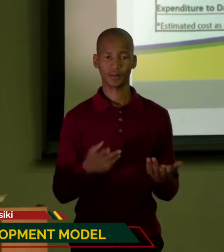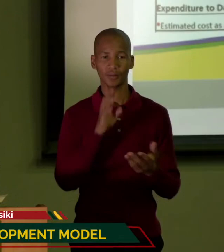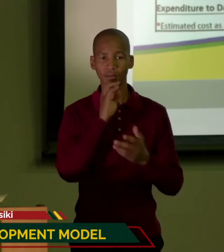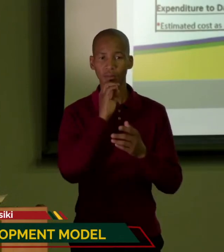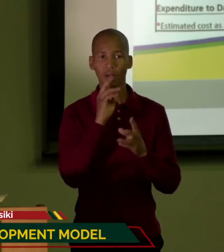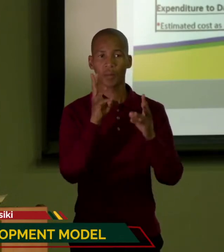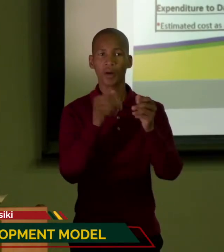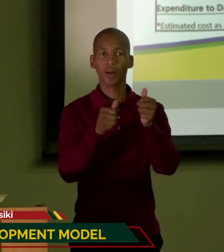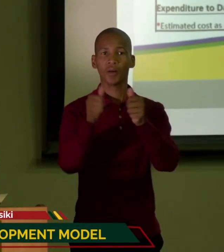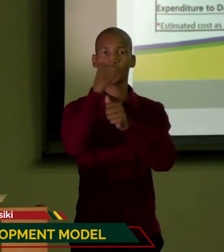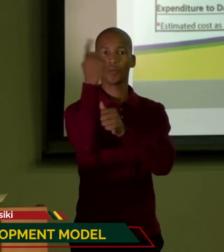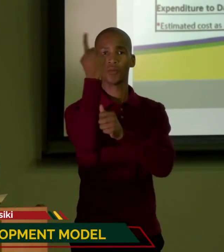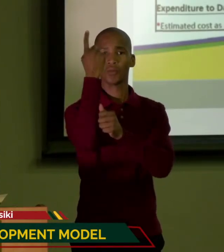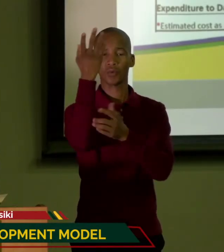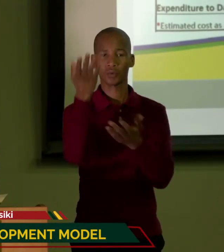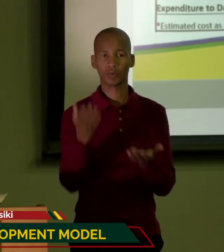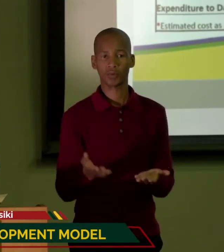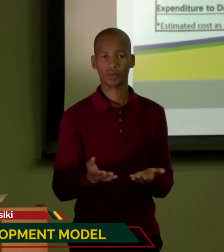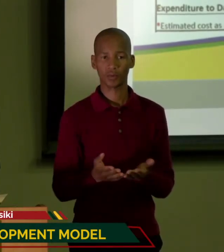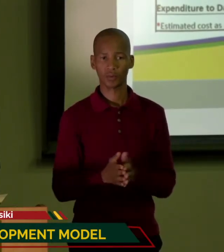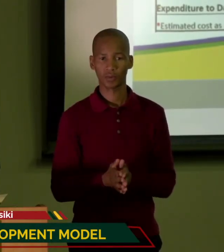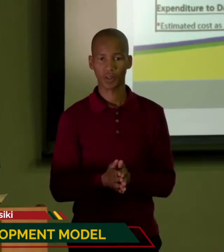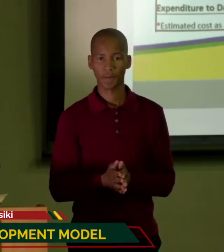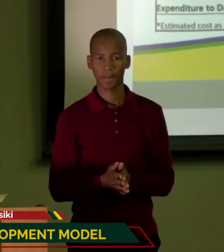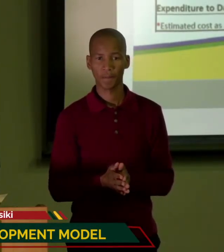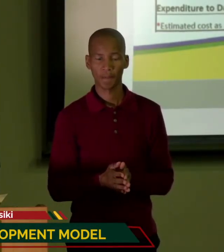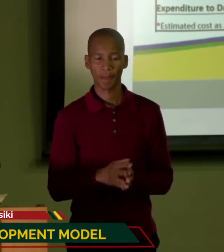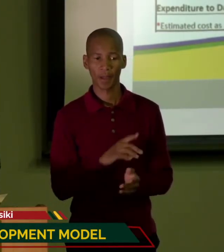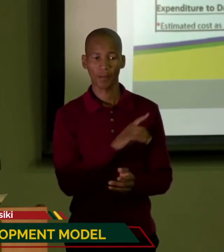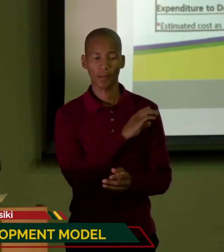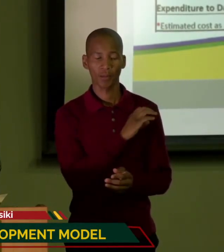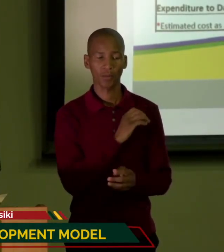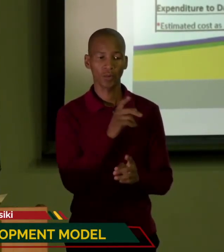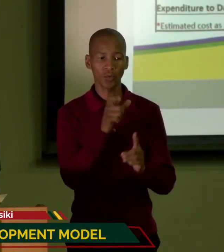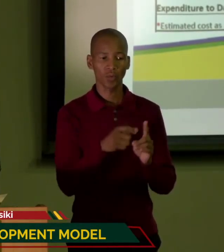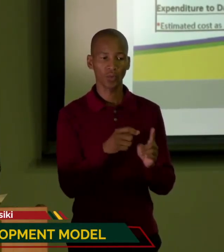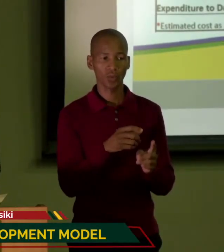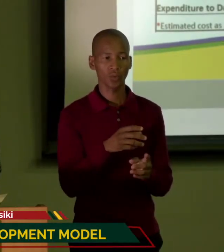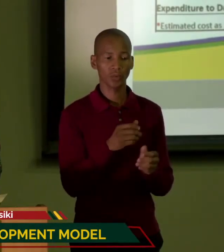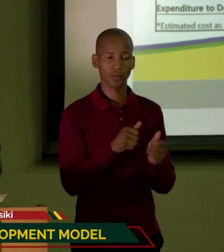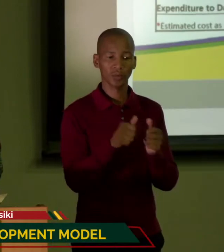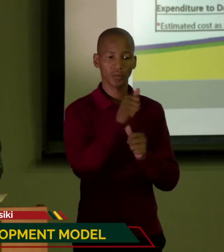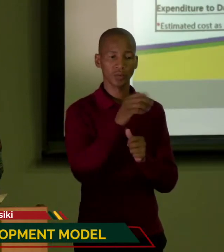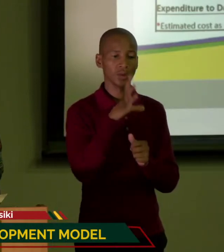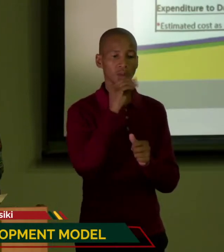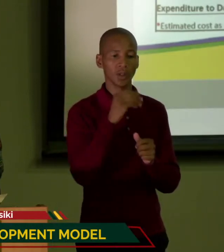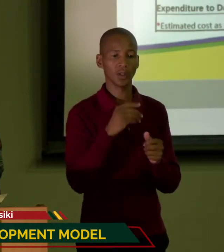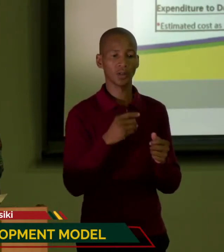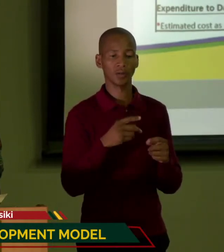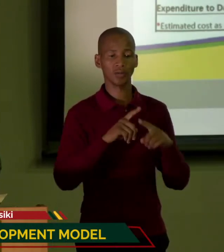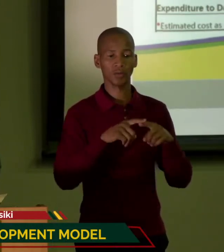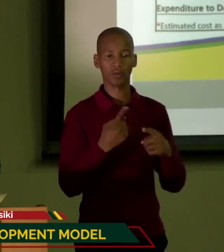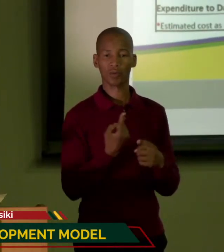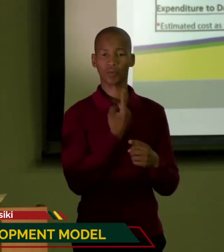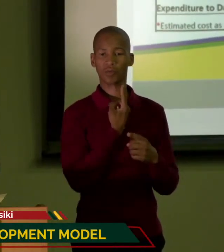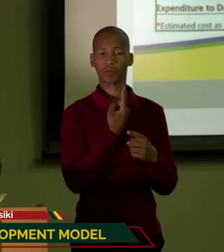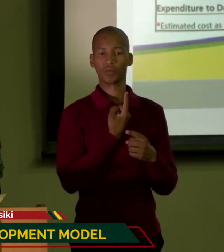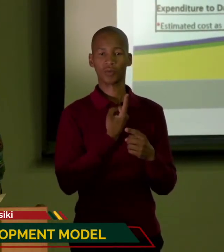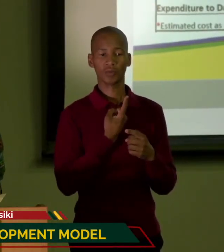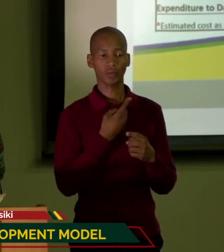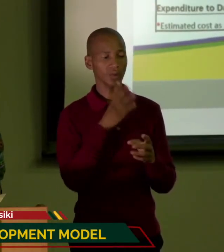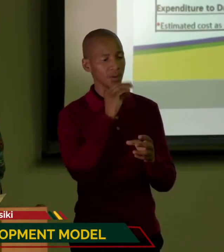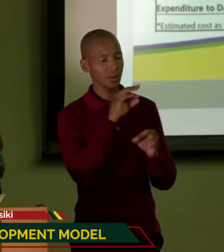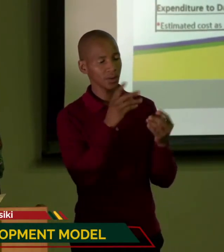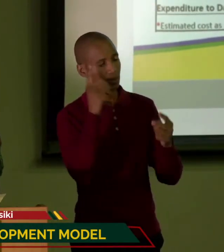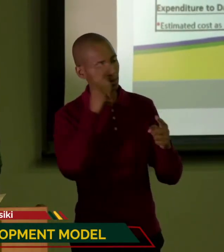kuphela. Ungasta ke ngulona zofika thethe le ivakale entliziyweni yakhe. Angayithethi le